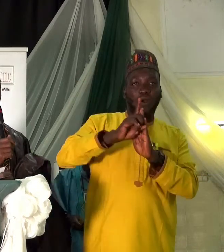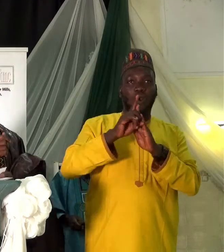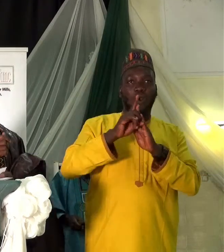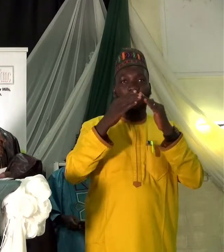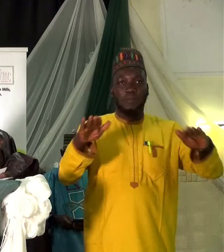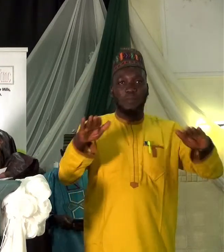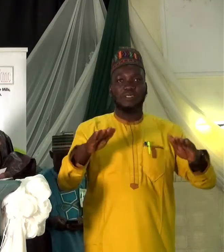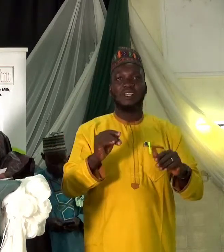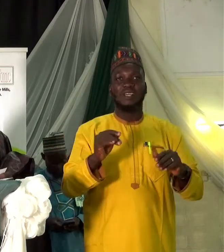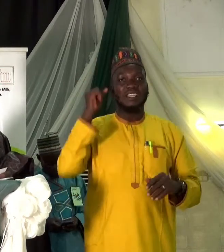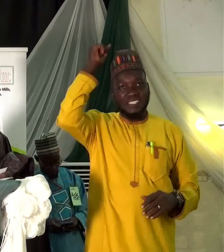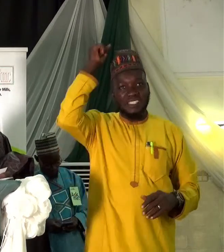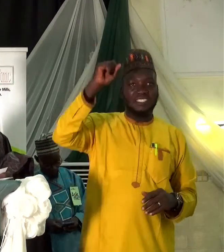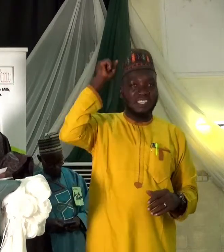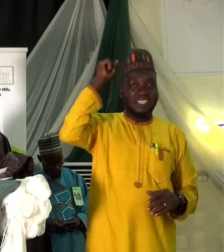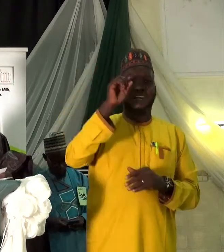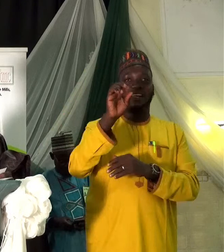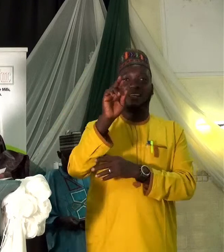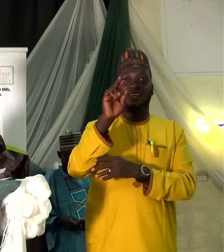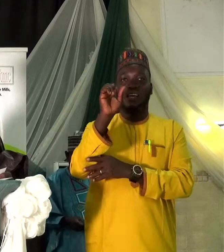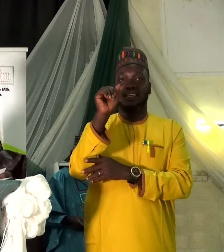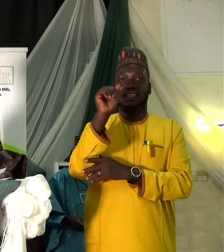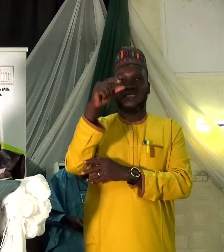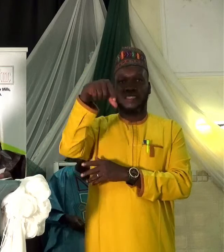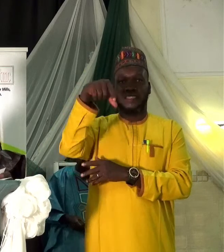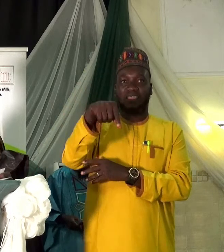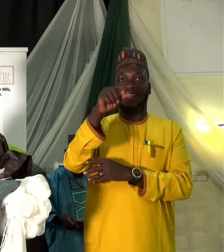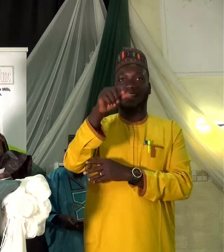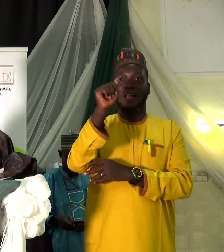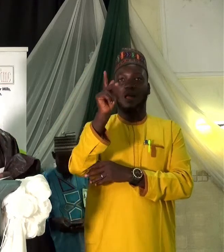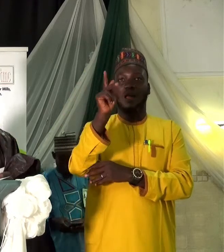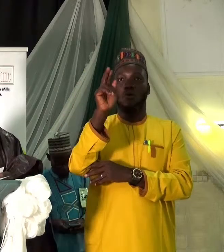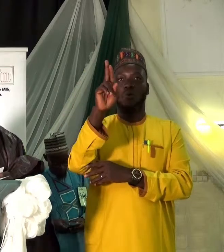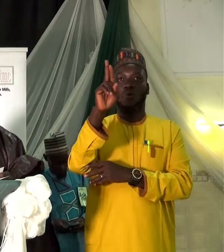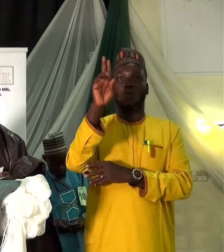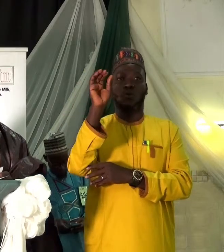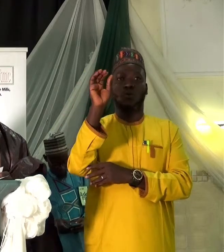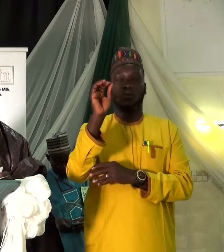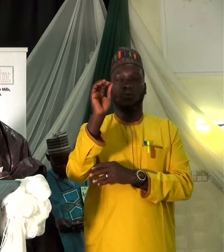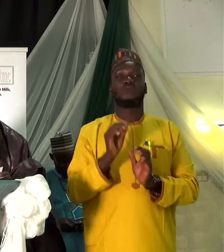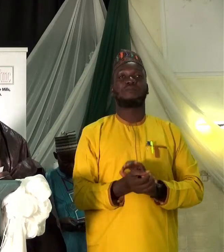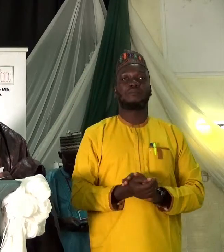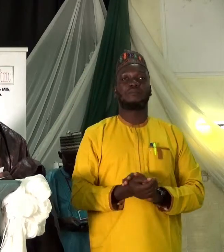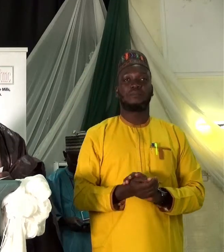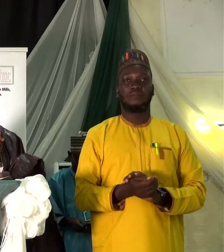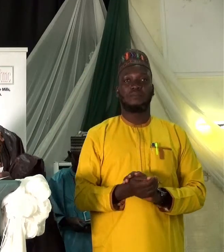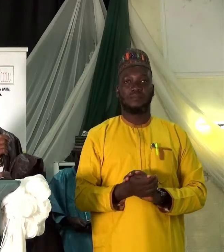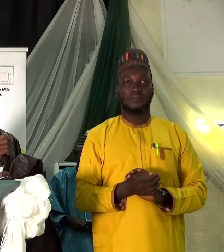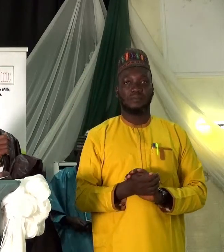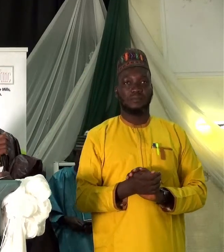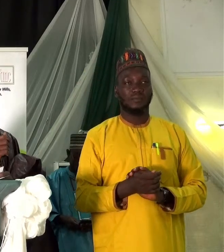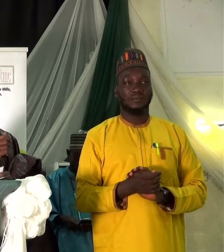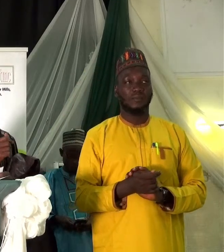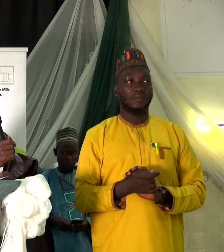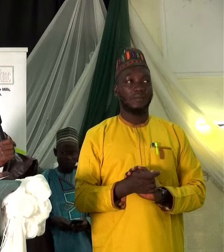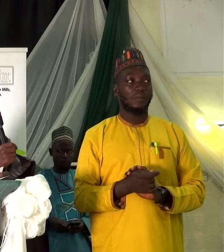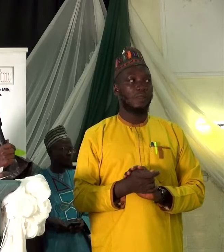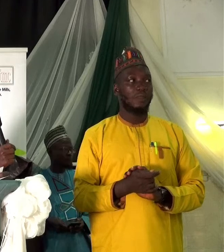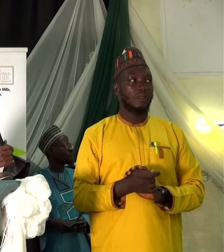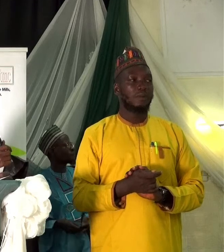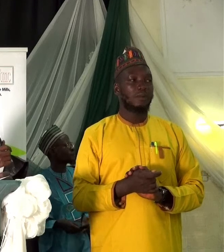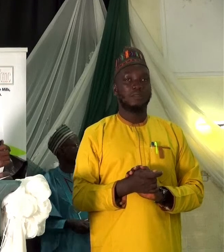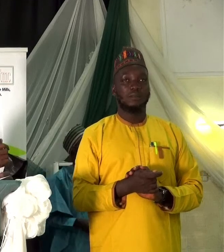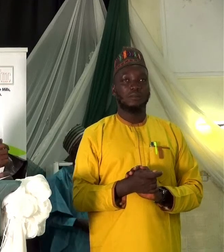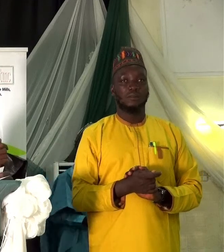Sheikh Abdulrazak Akuru wàlẹ́bí yatasharraf bi adu'ai al-iftitah fali